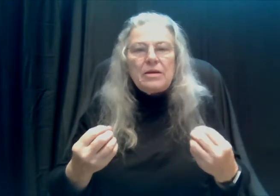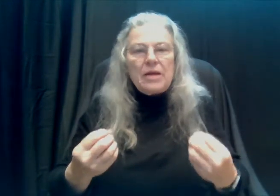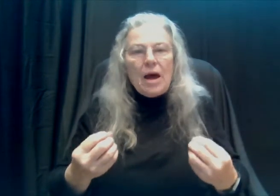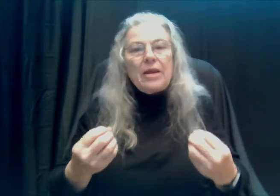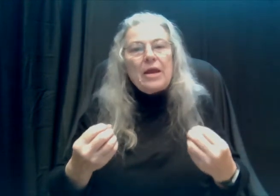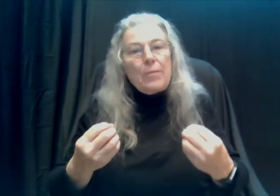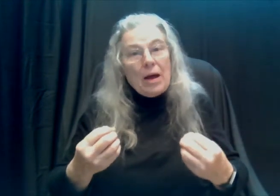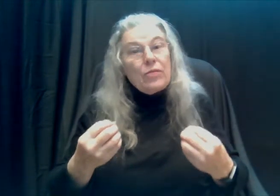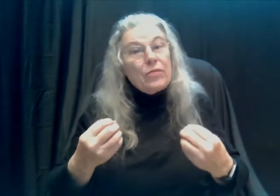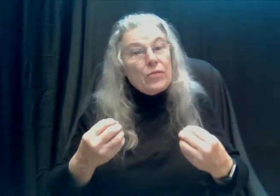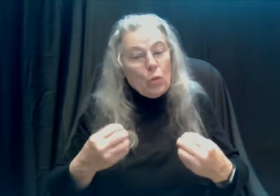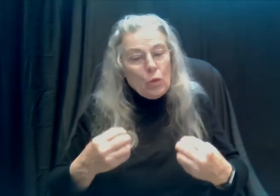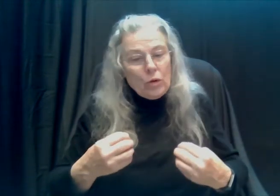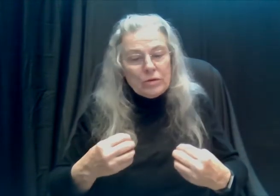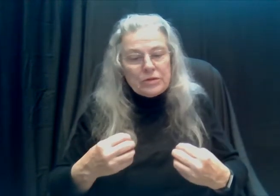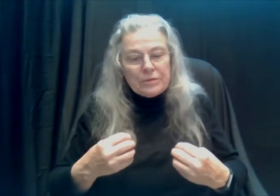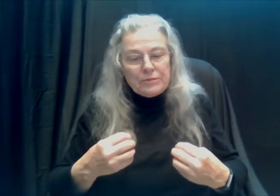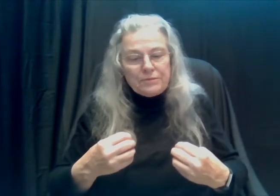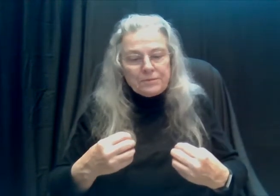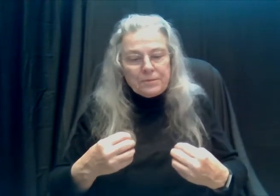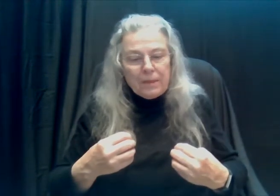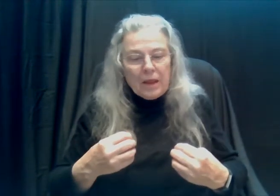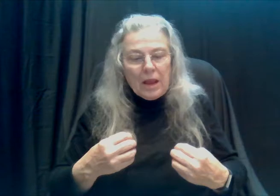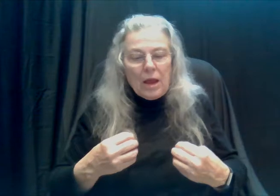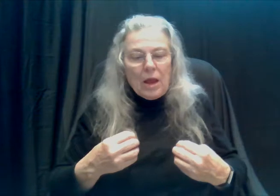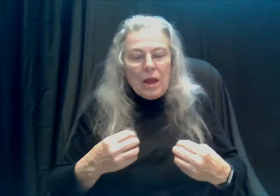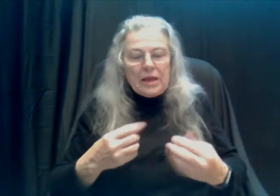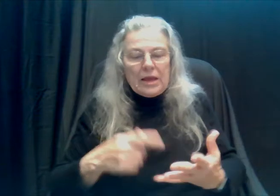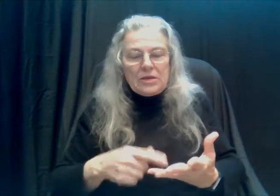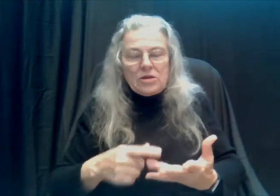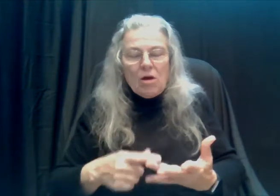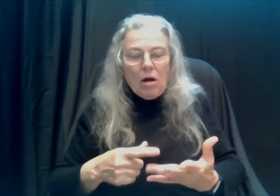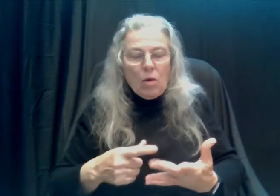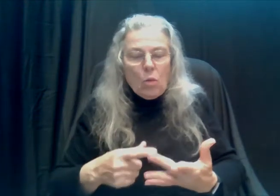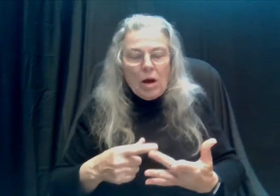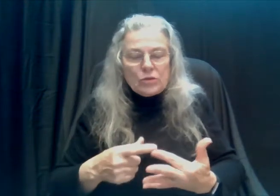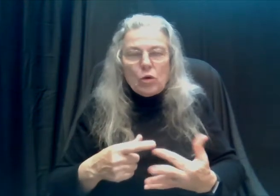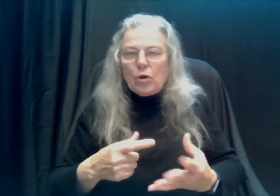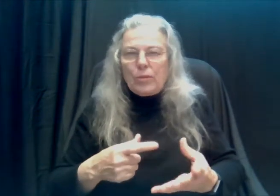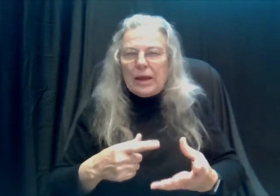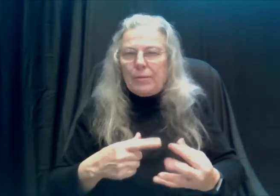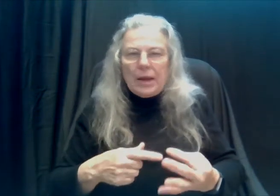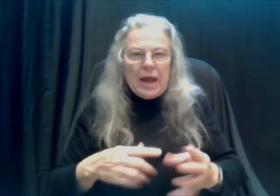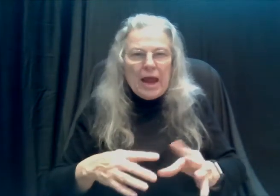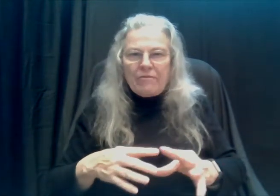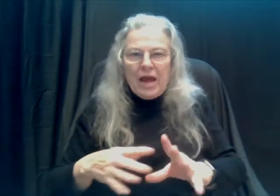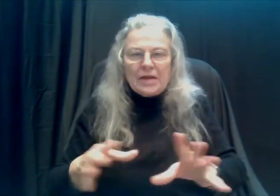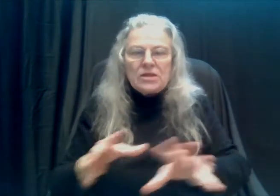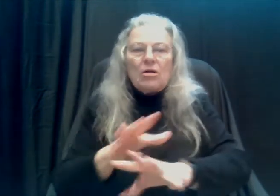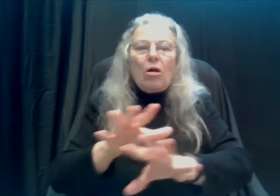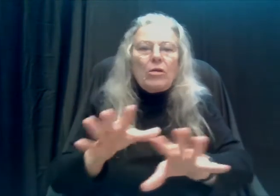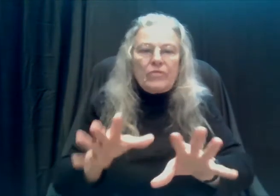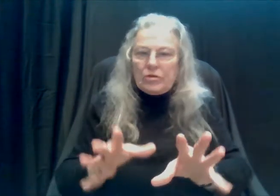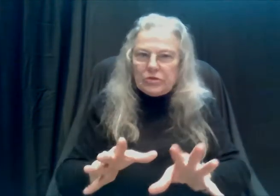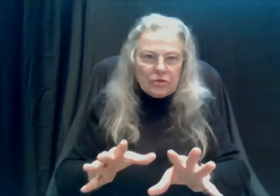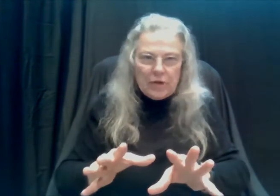not about the words. Is, are, was, were, be, been, have, has, all of those are not